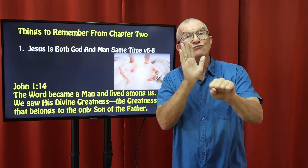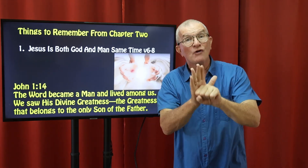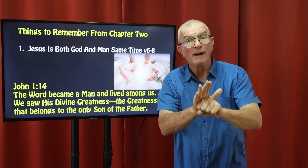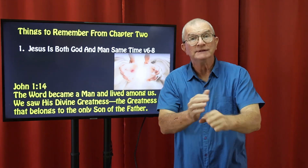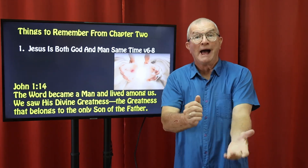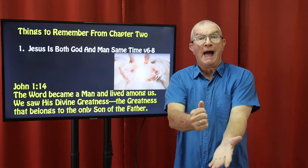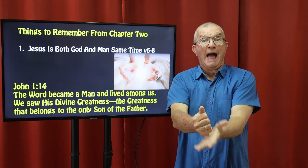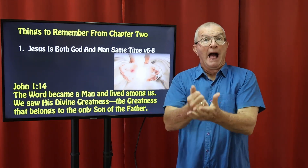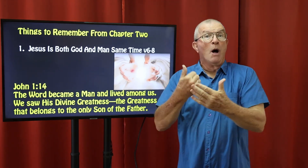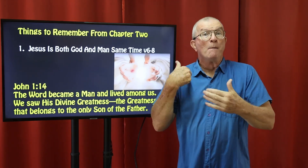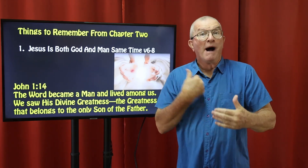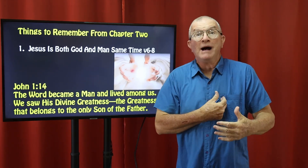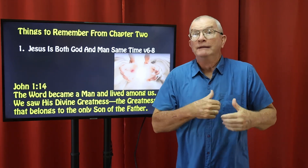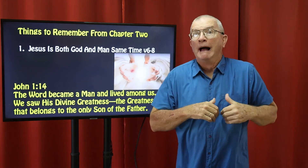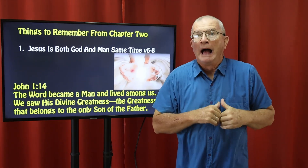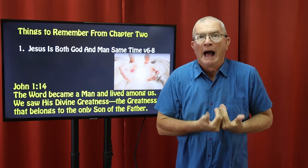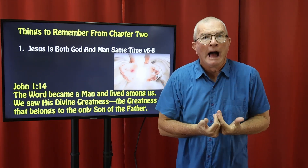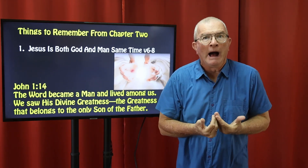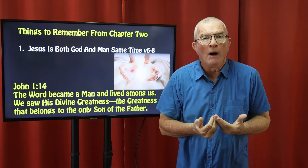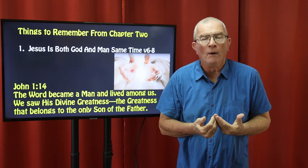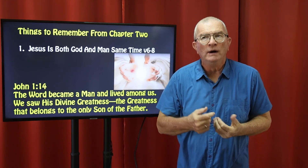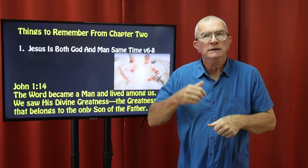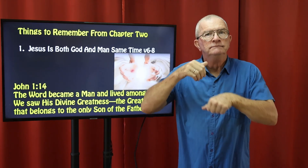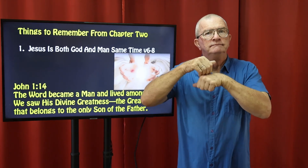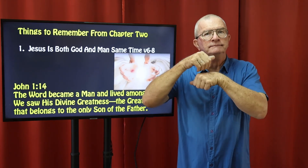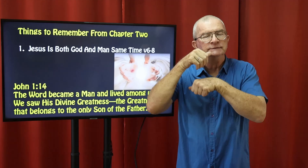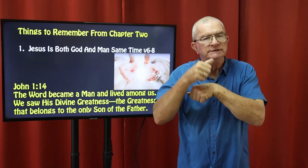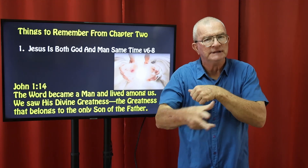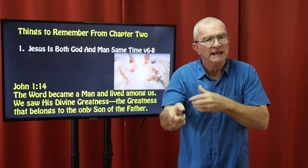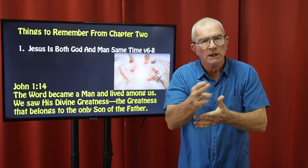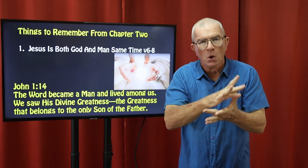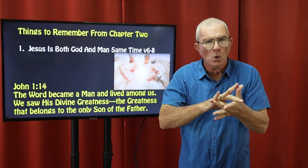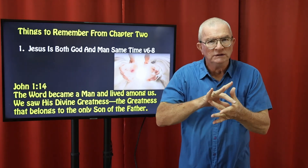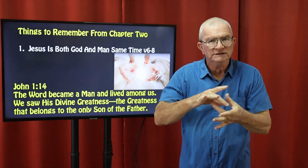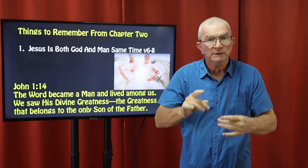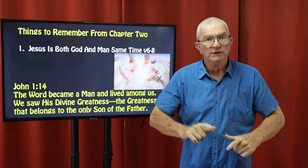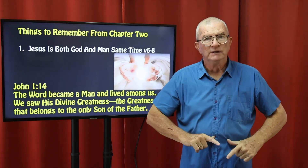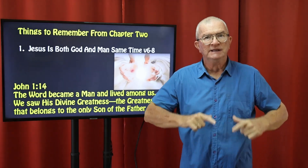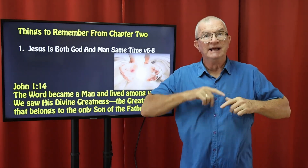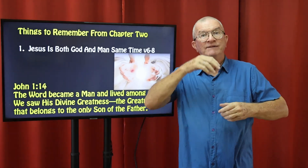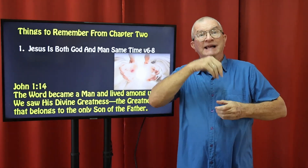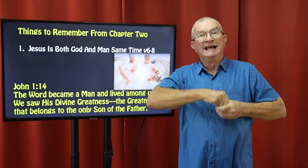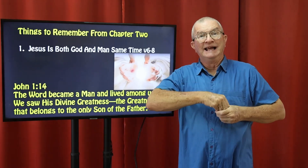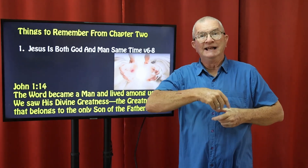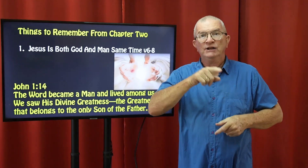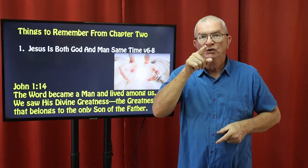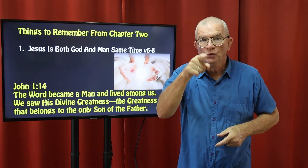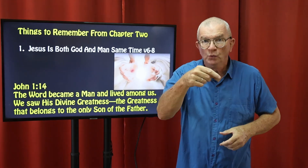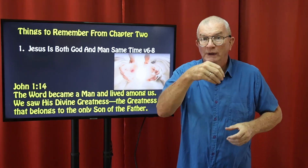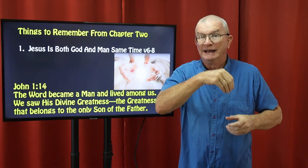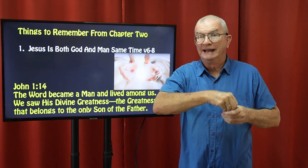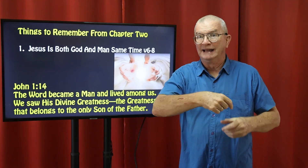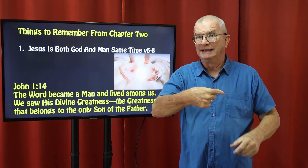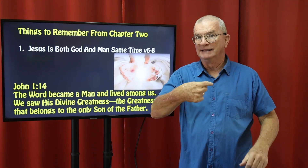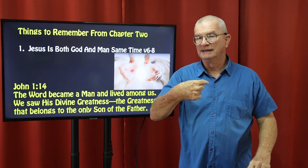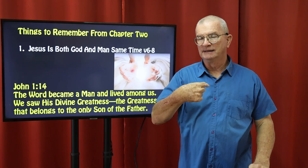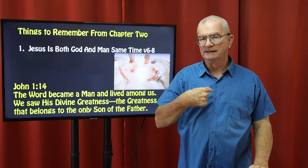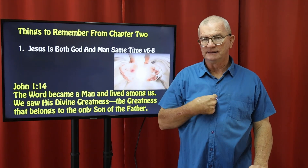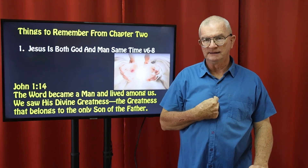Jesus promised to help us. How? By sending the Holy Spirit to live in us.